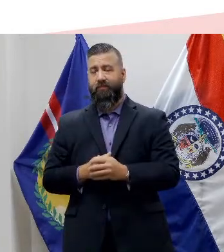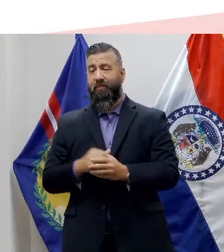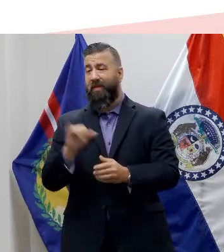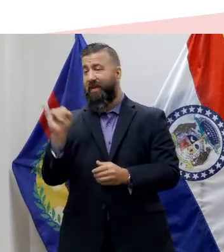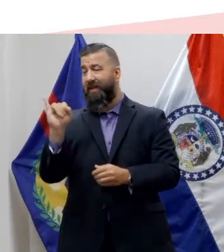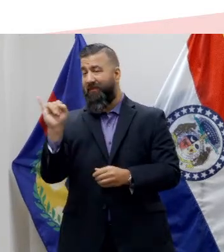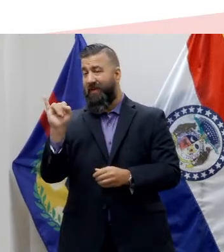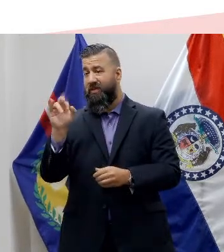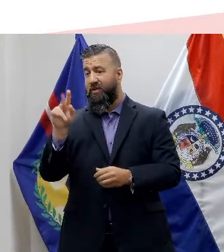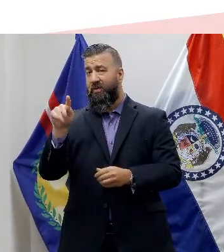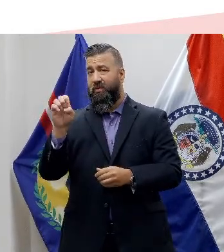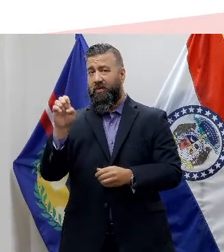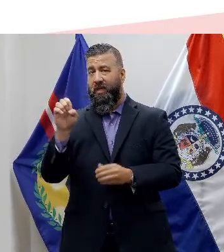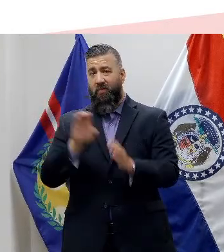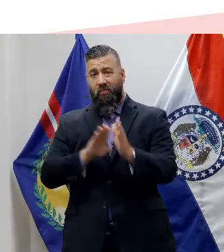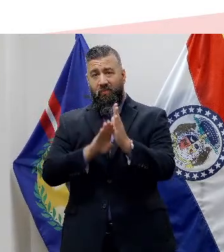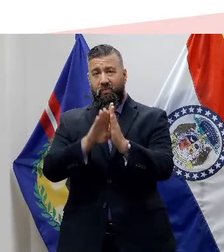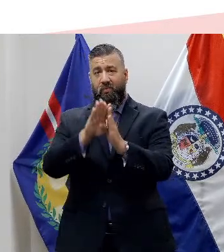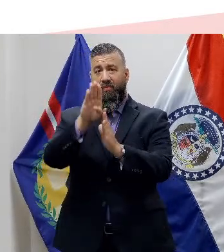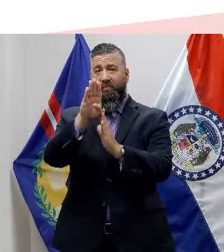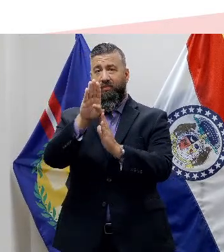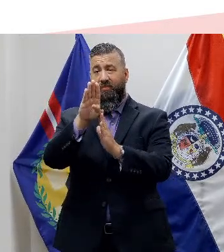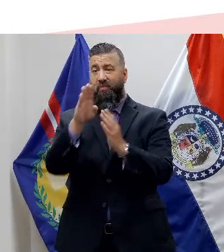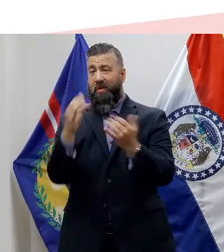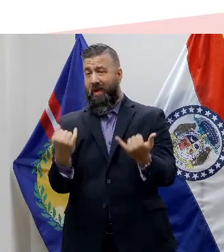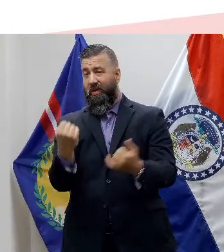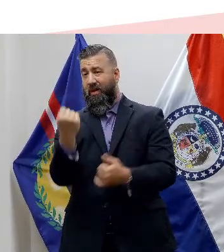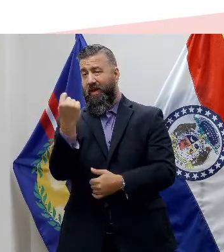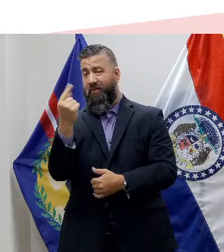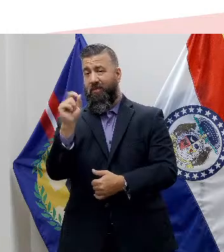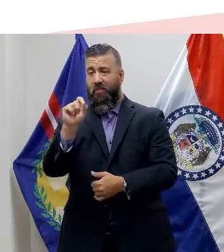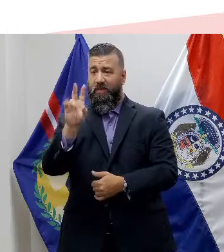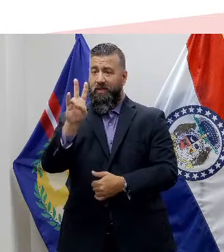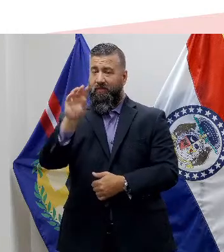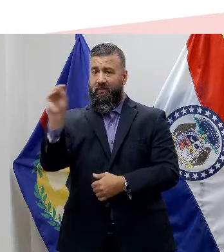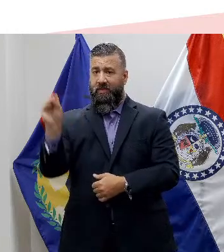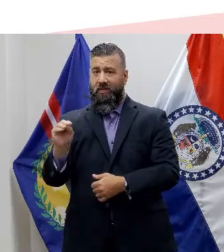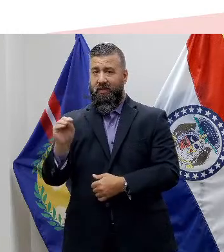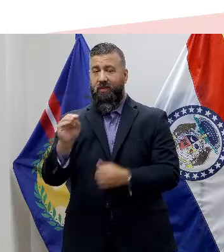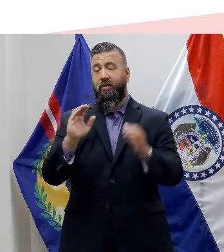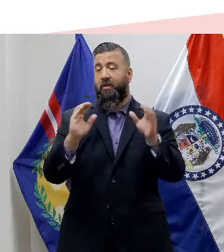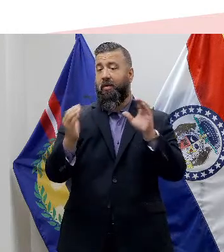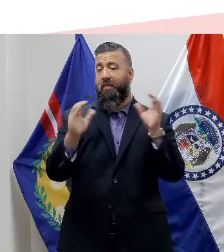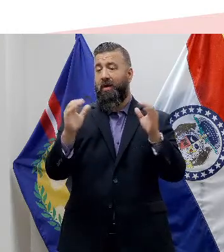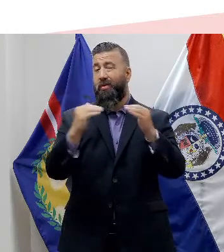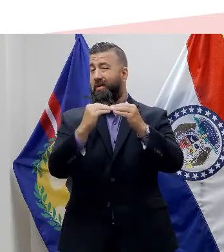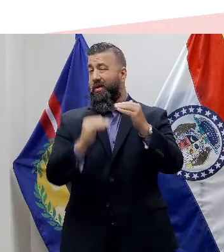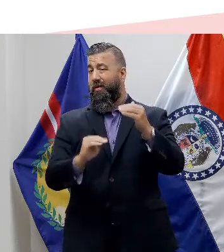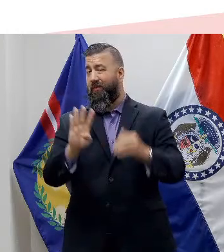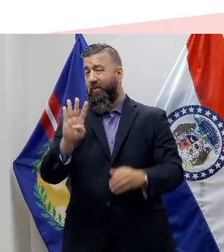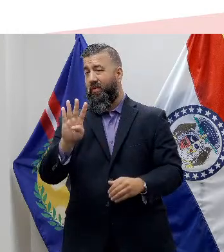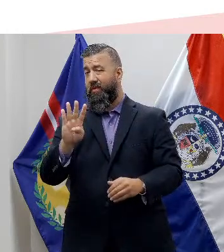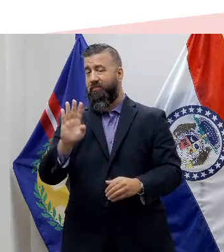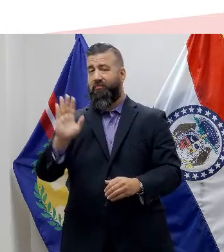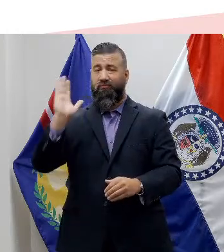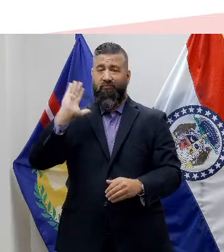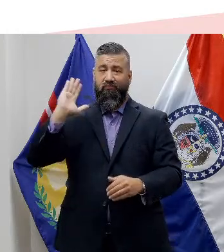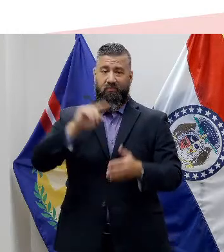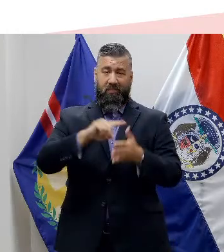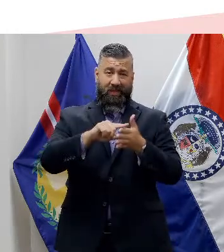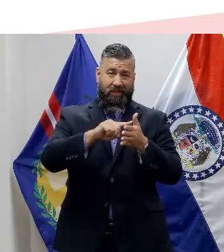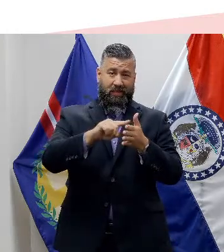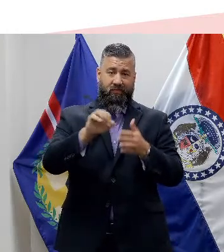where it's been in the past 2 months. It's currently at 11.7% compared to just under 4% at the beginning of